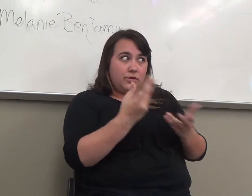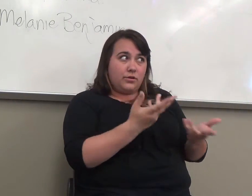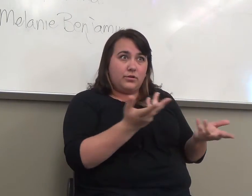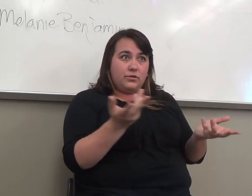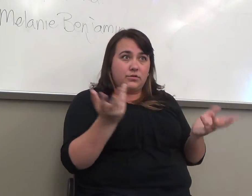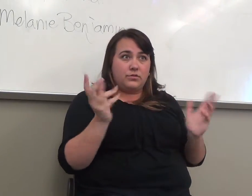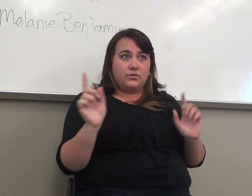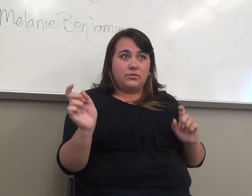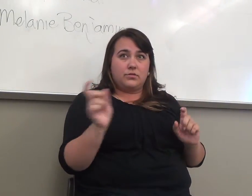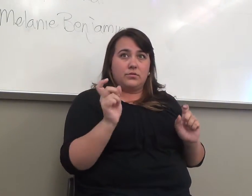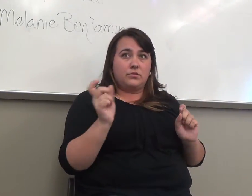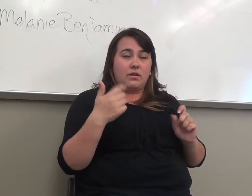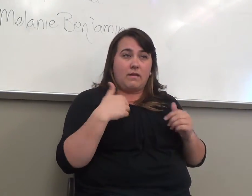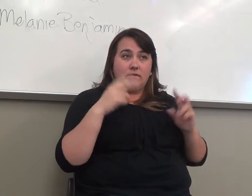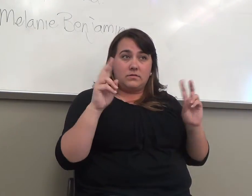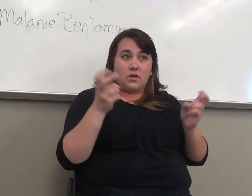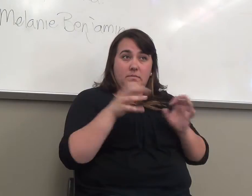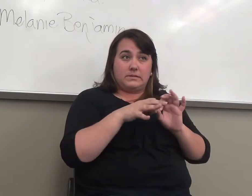Anybody have a topic sentence?